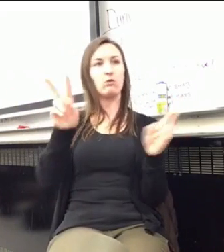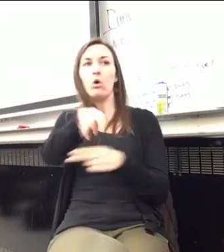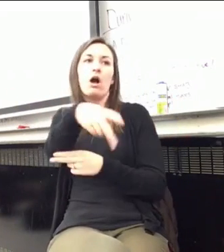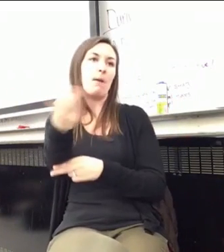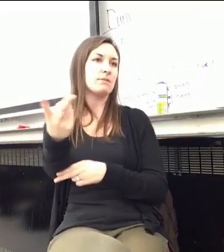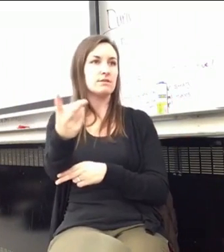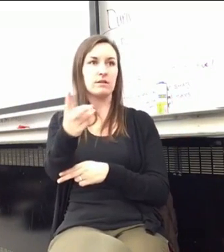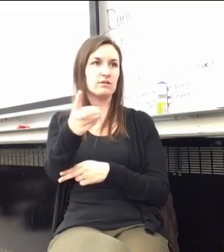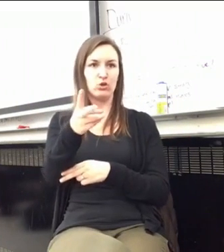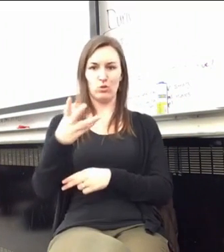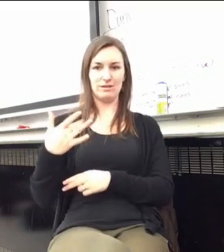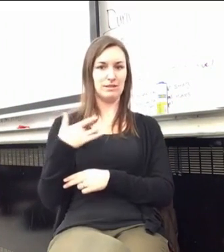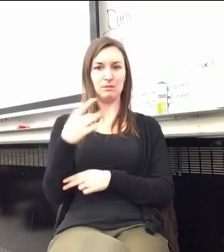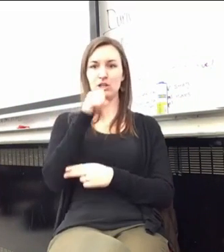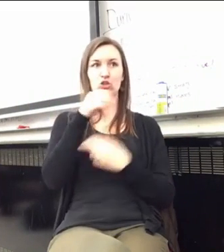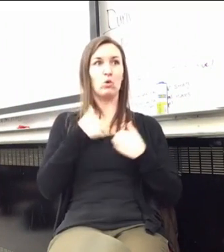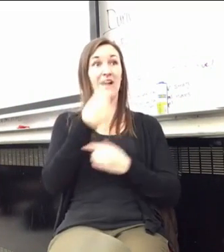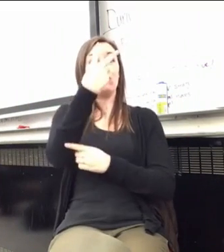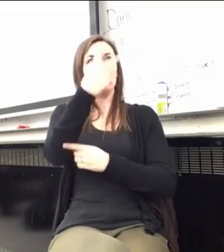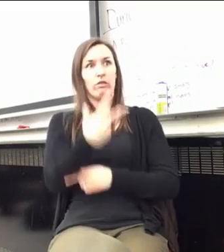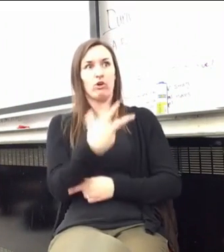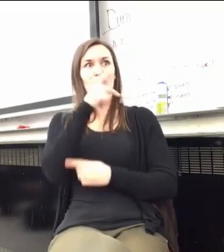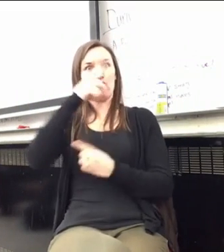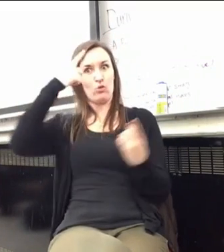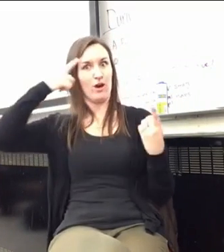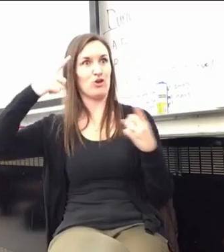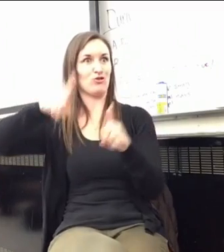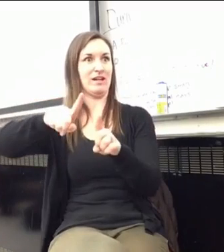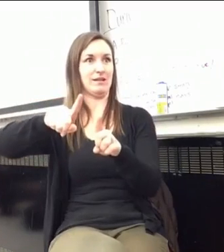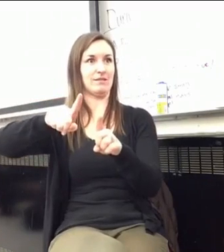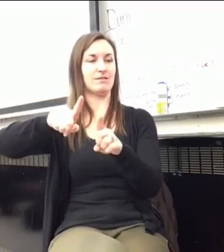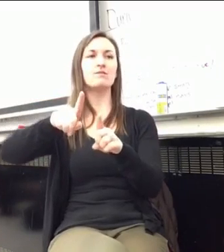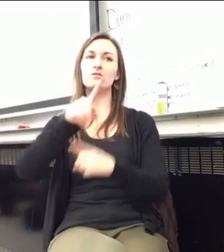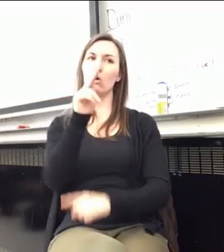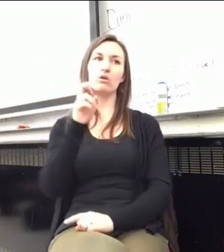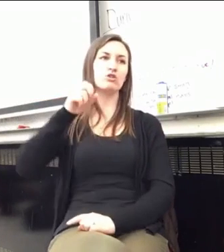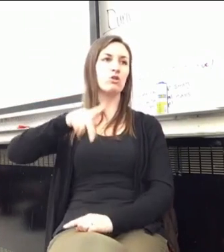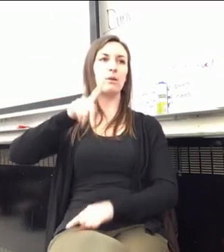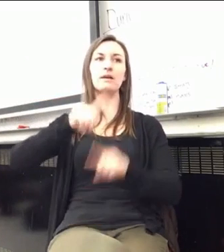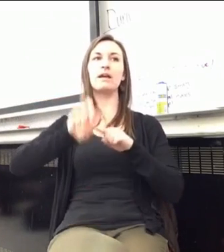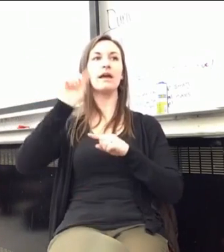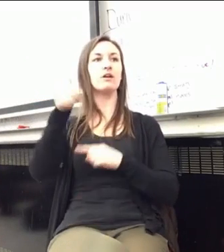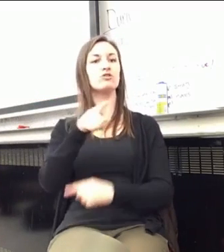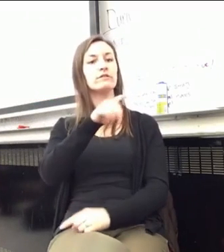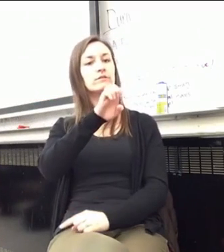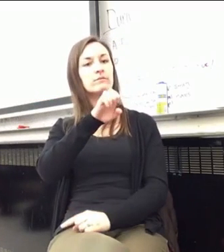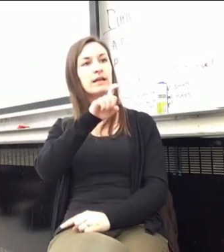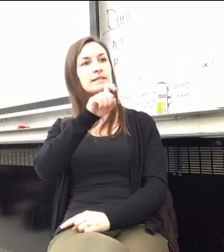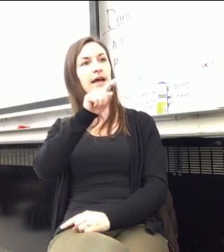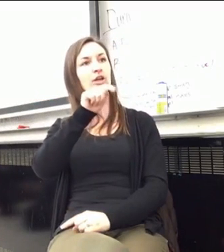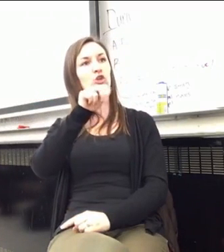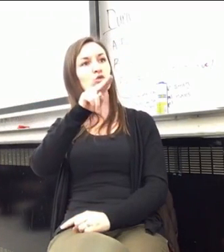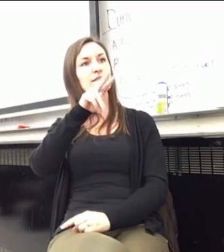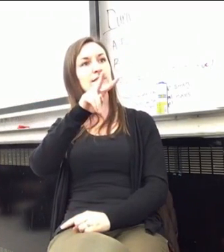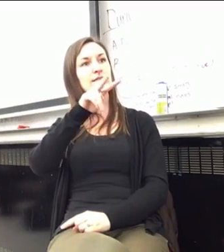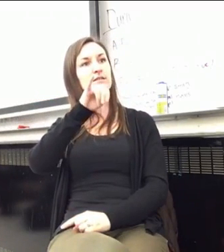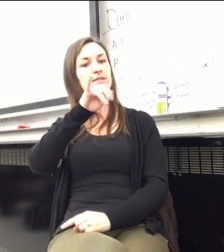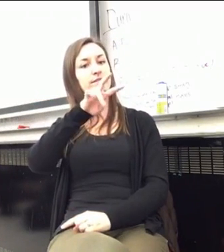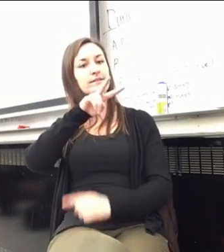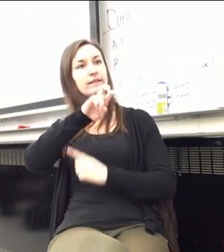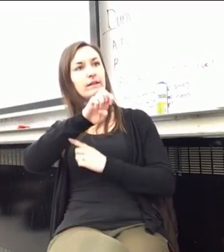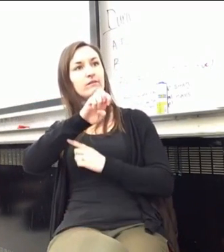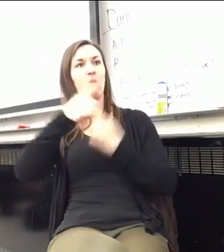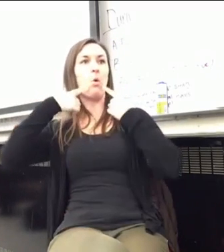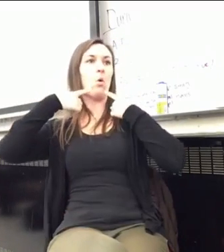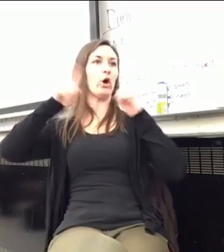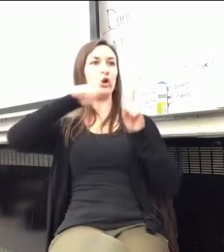to change the U.S. Constitution. But he would have to actually change this. He can't just executive order it. Because the U.S. Constitution says